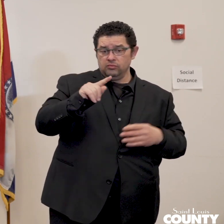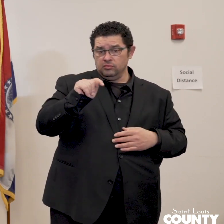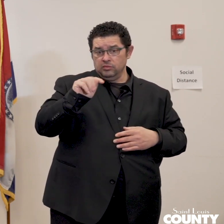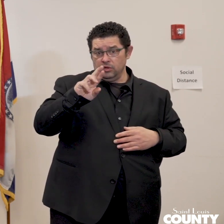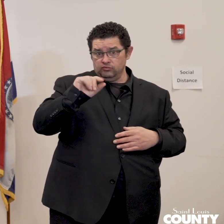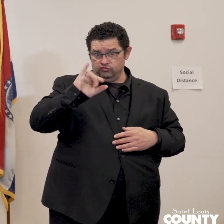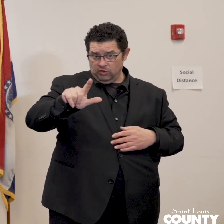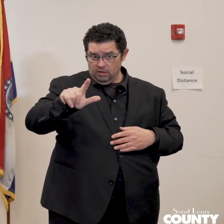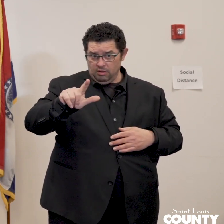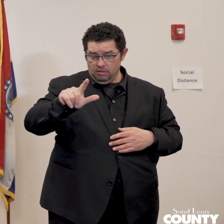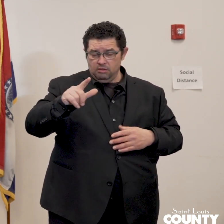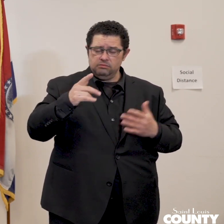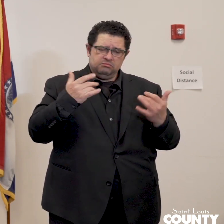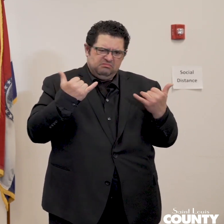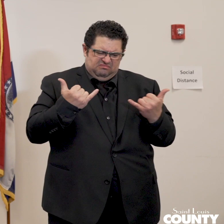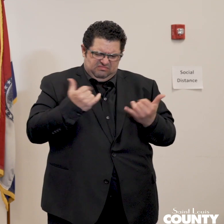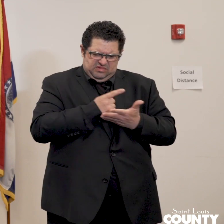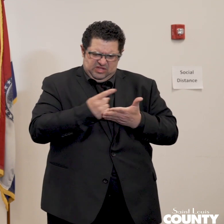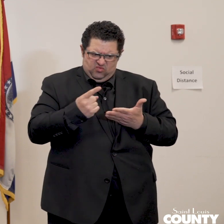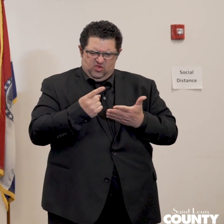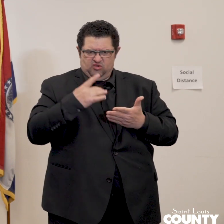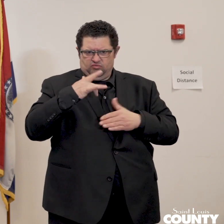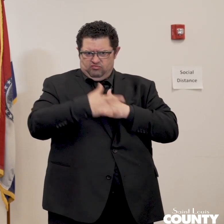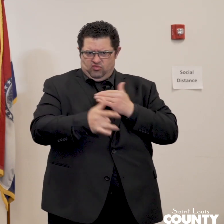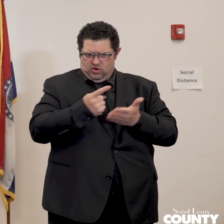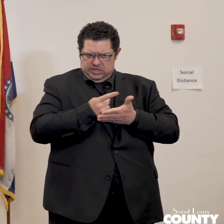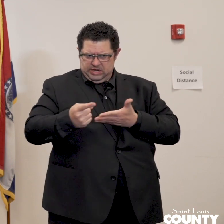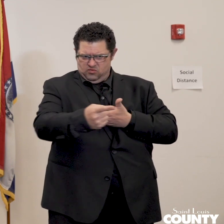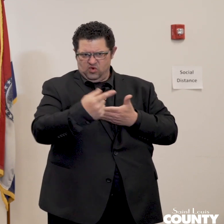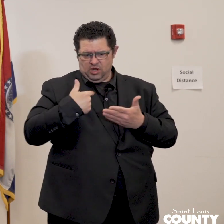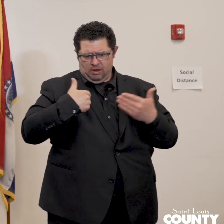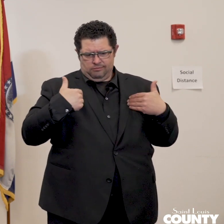announce later this week or early next week.